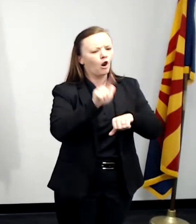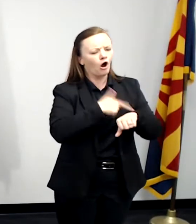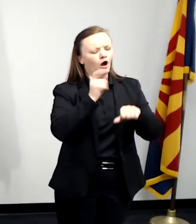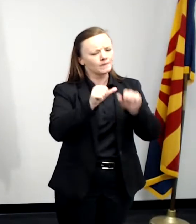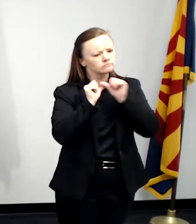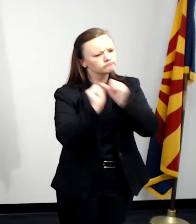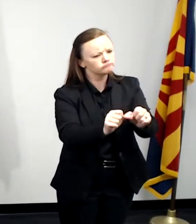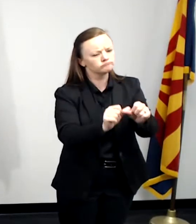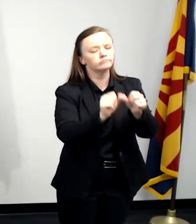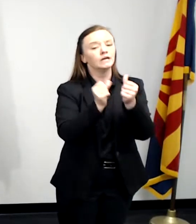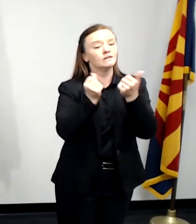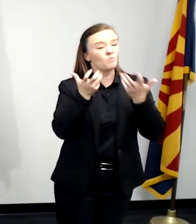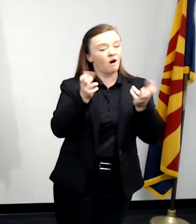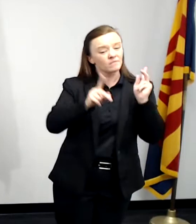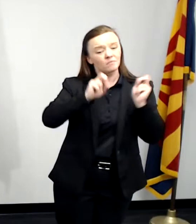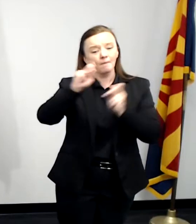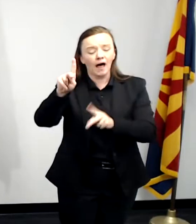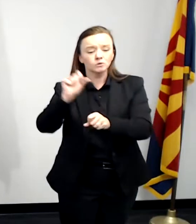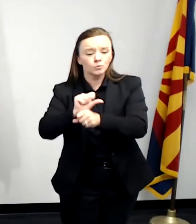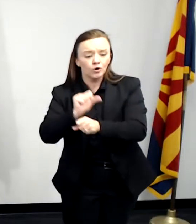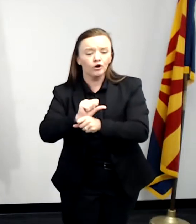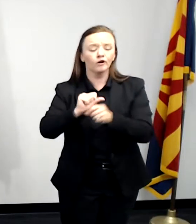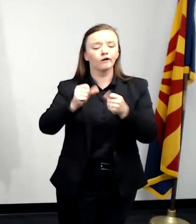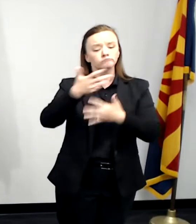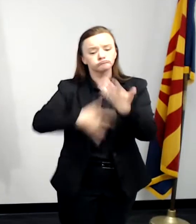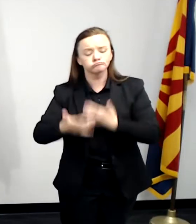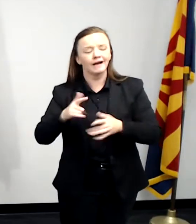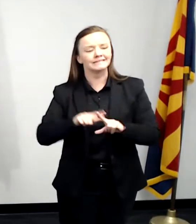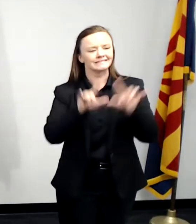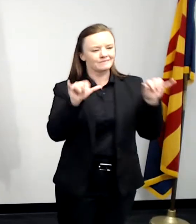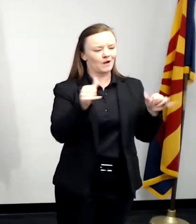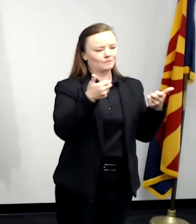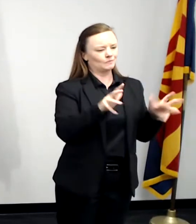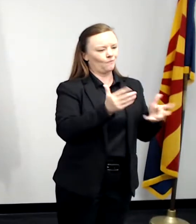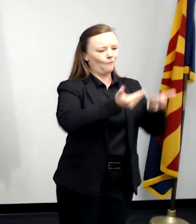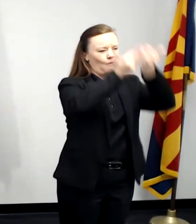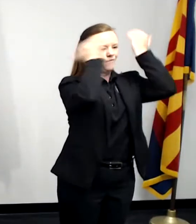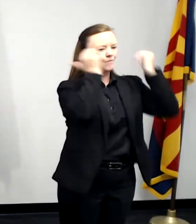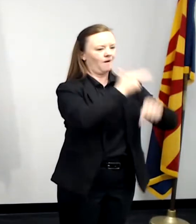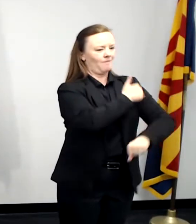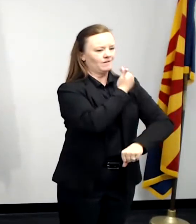work and to maintain their social connections?